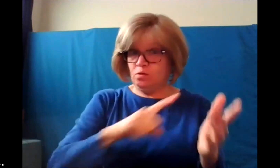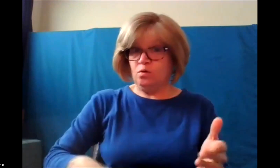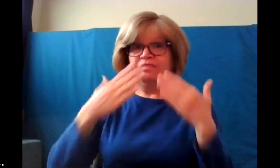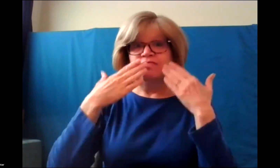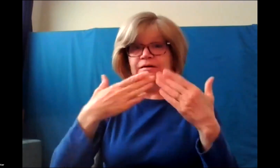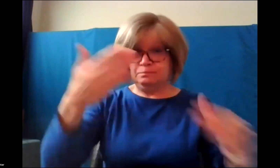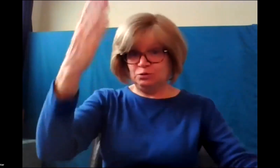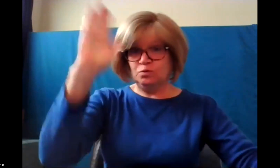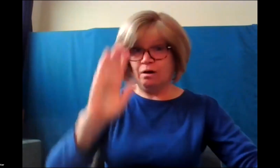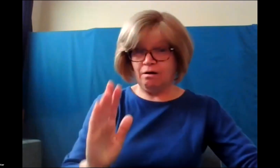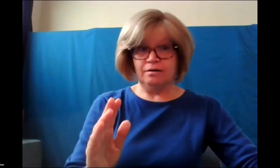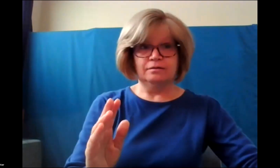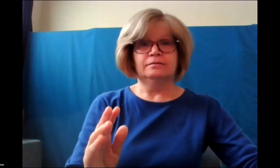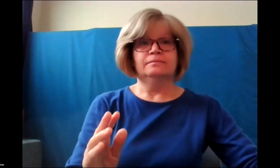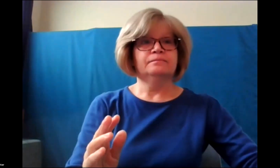be to God.